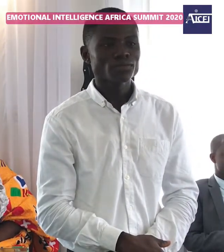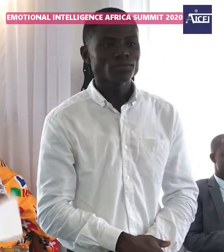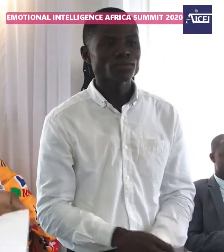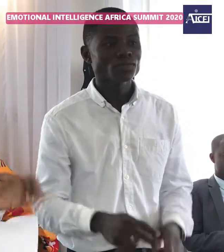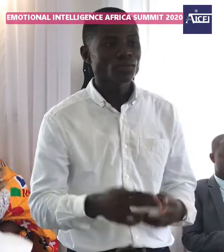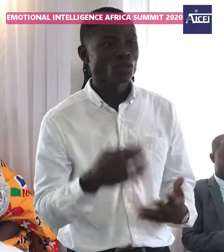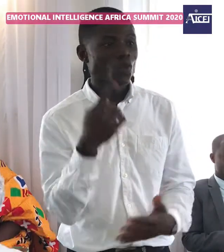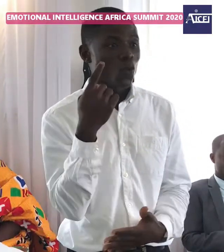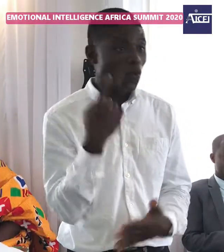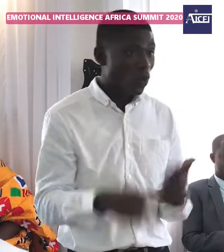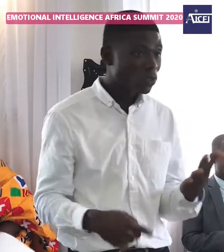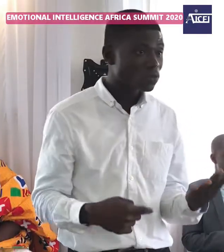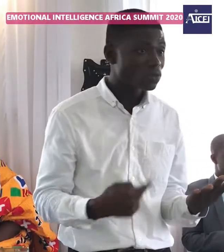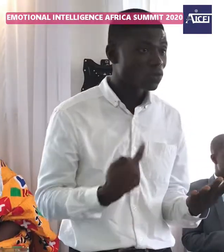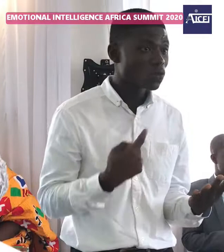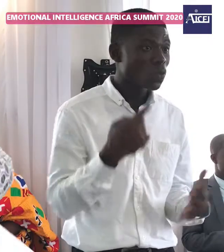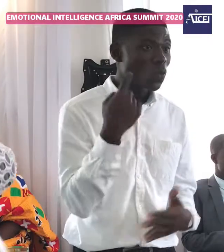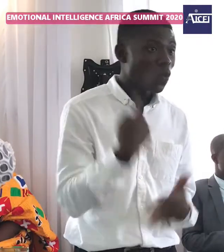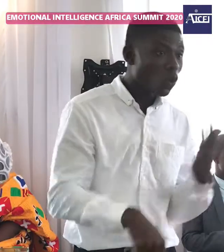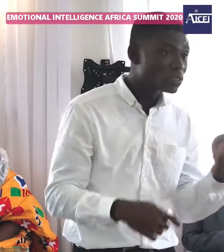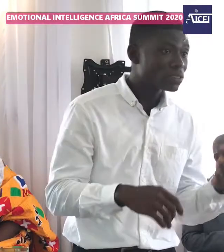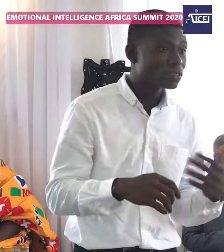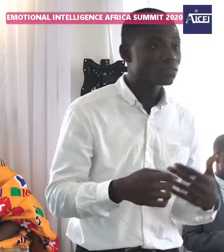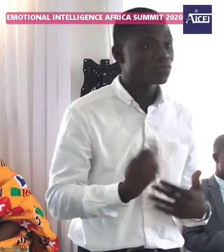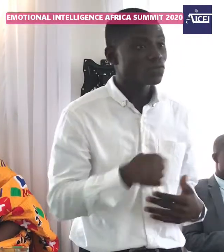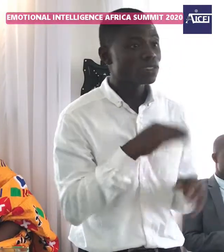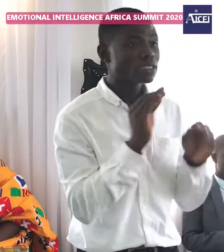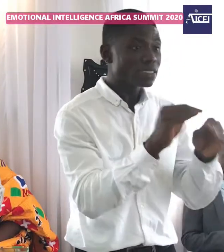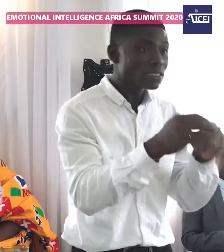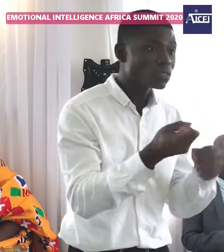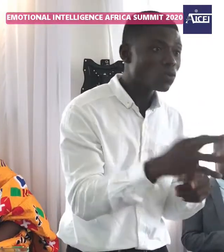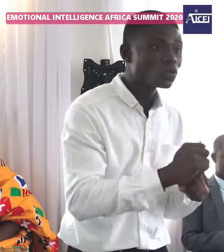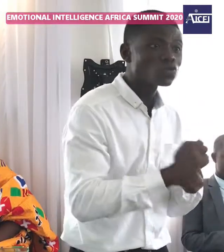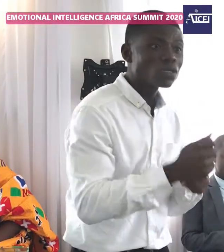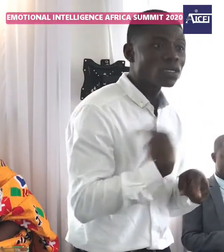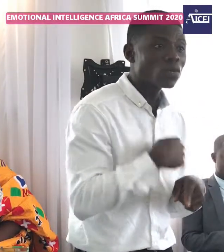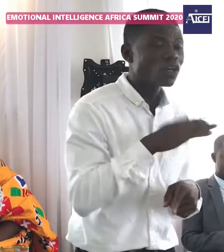So what are we teaching or training our children with?